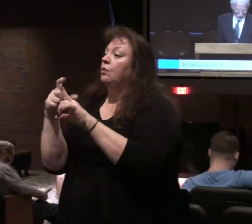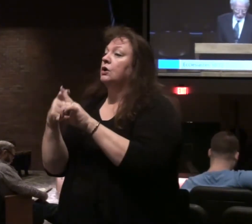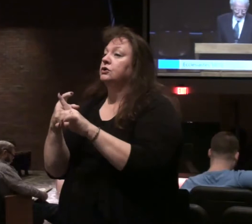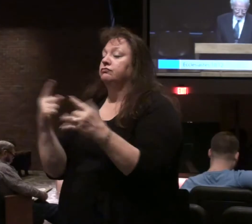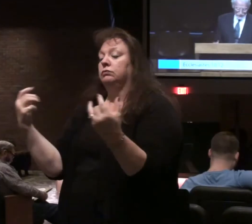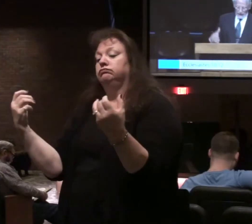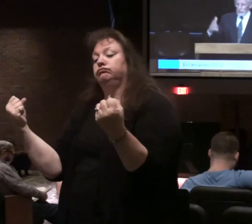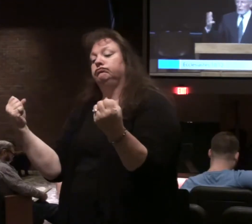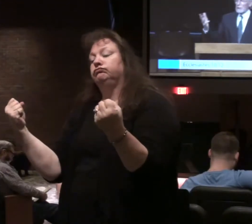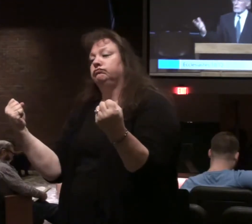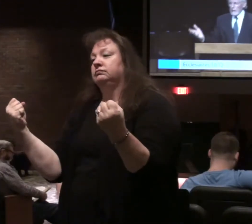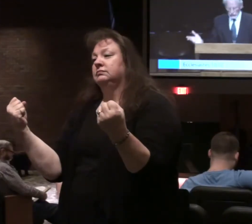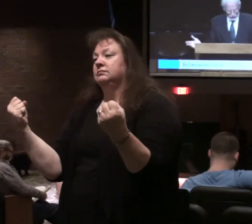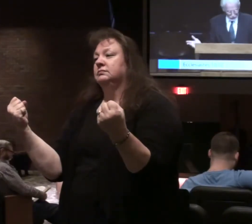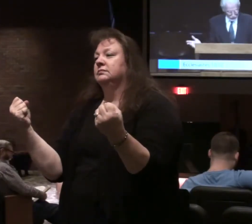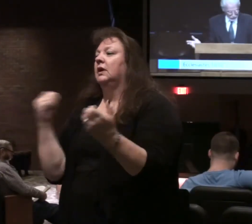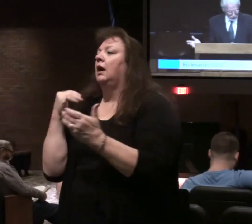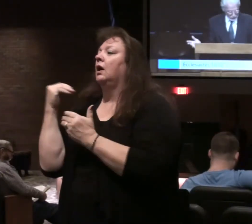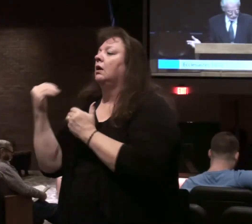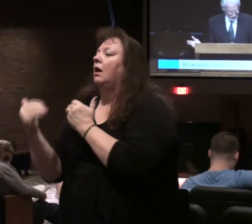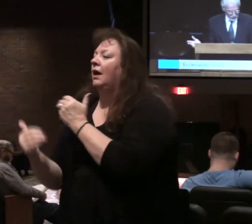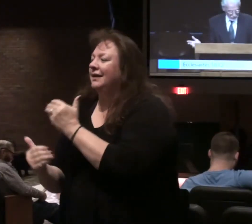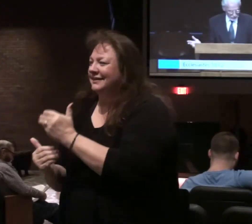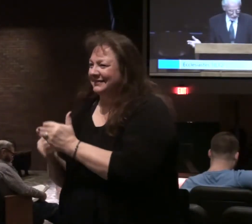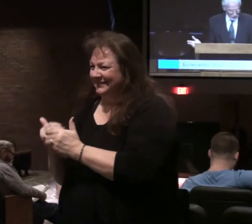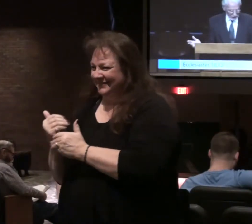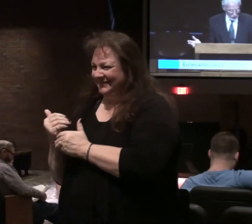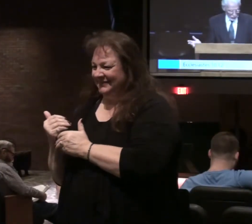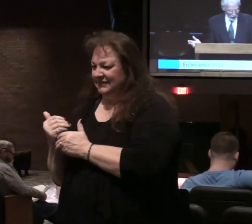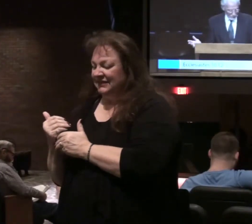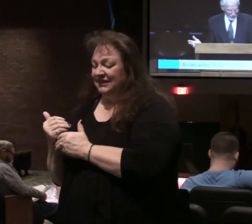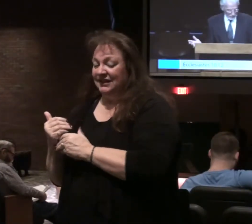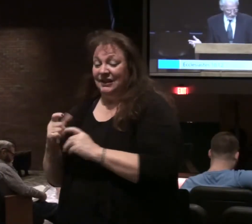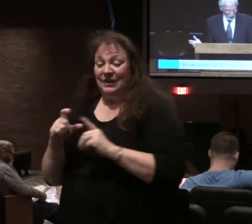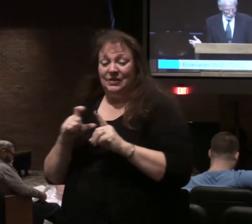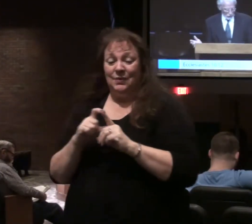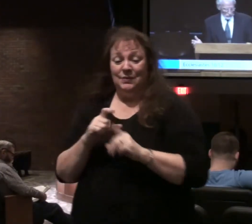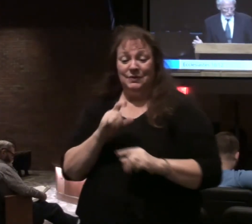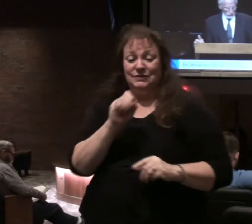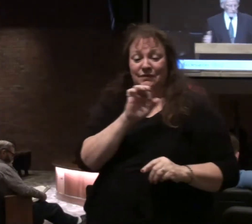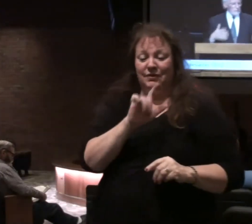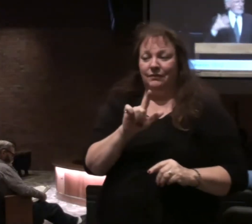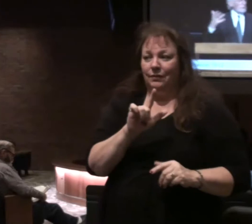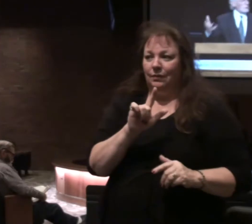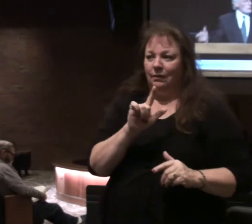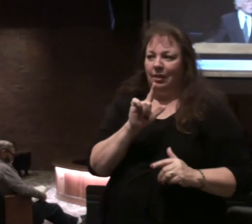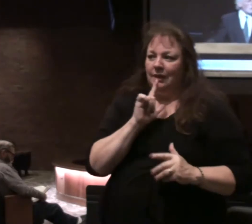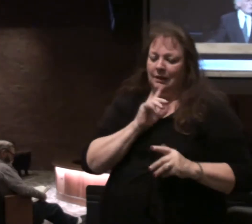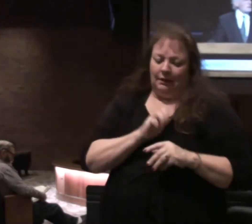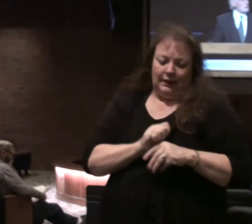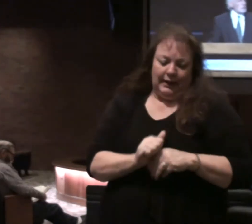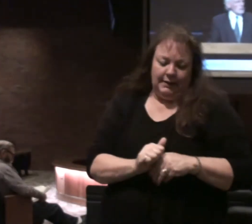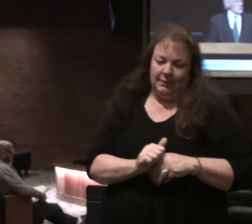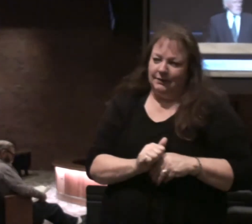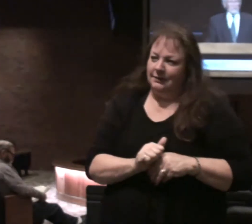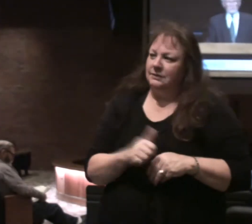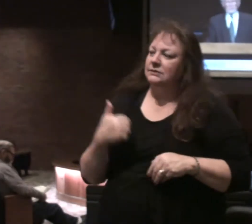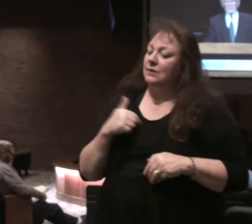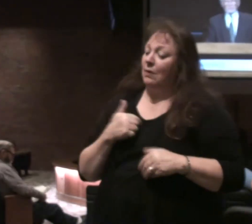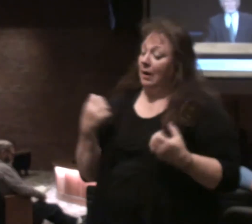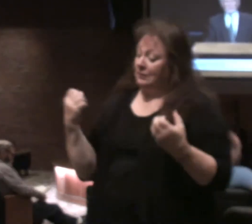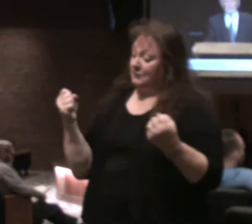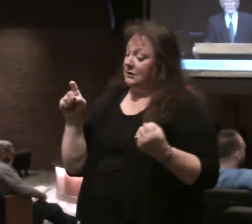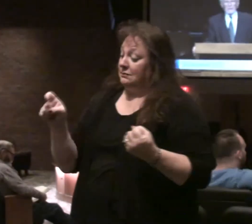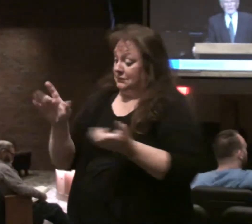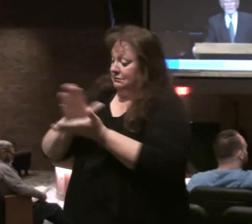mouth of a wise man are gracious, while the words of a fool consume him. In other words, we're to be gracious in our speech.